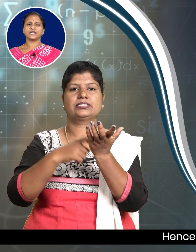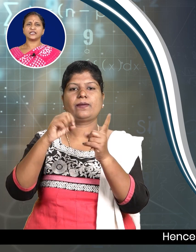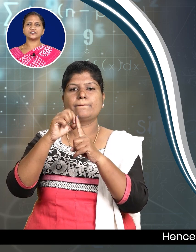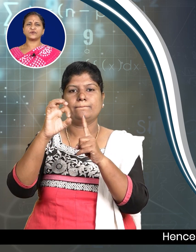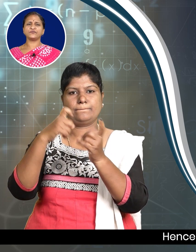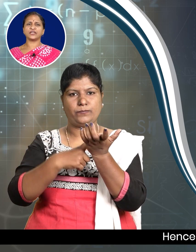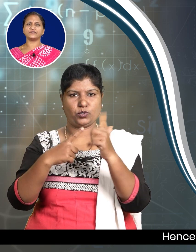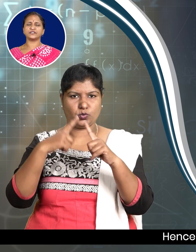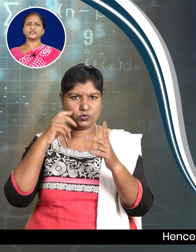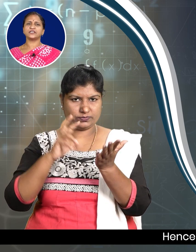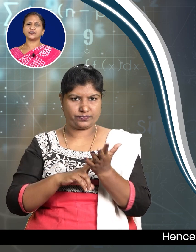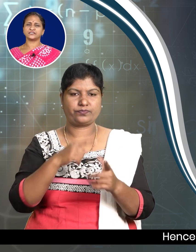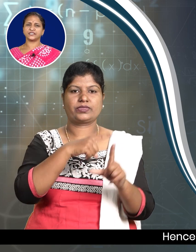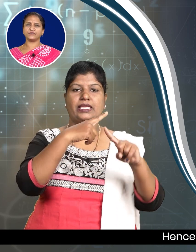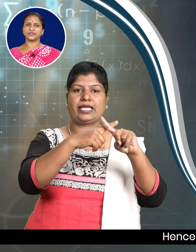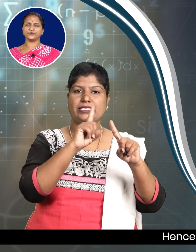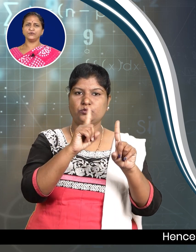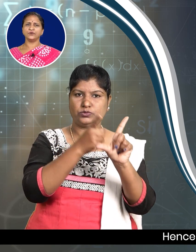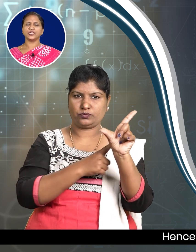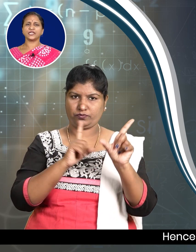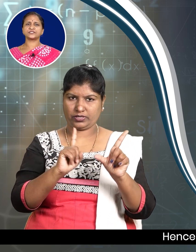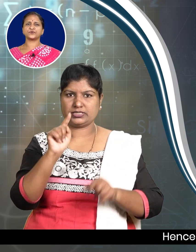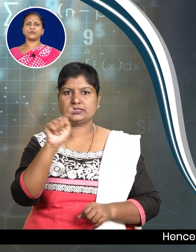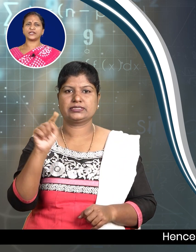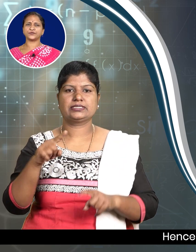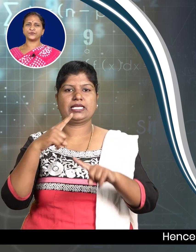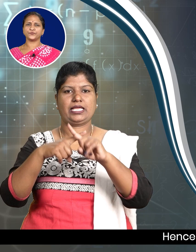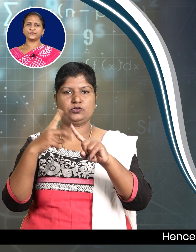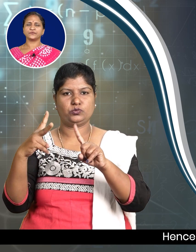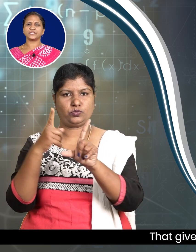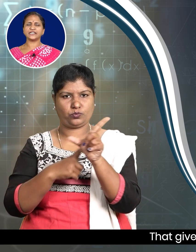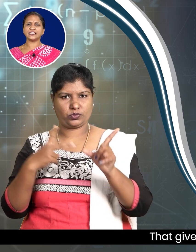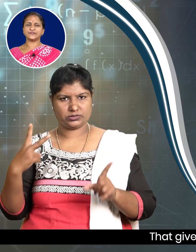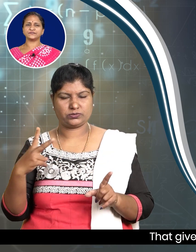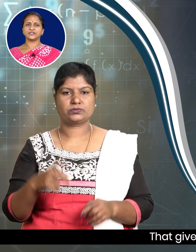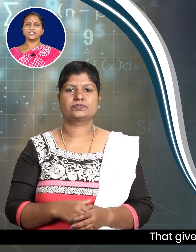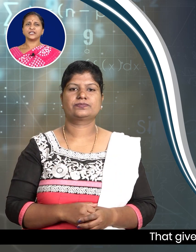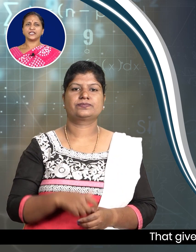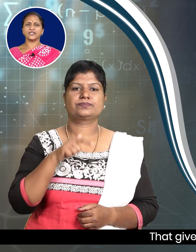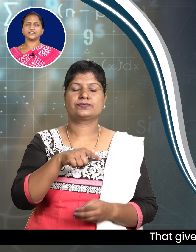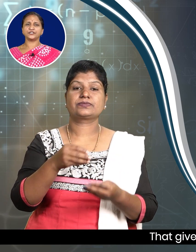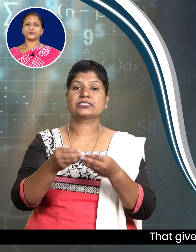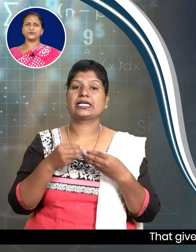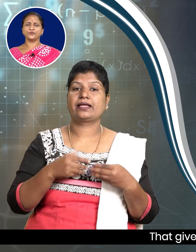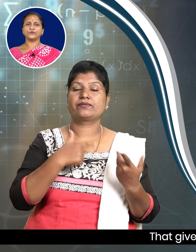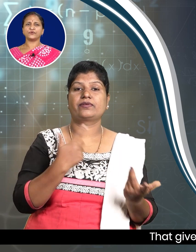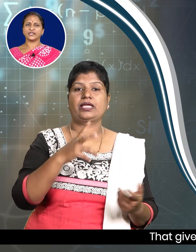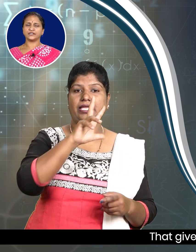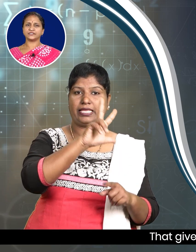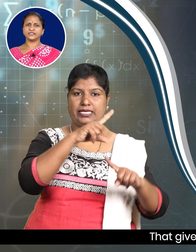Hence, x1 y1 is equal to x2 y2. That gives 8